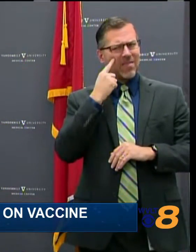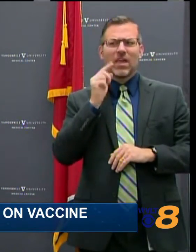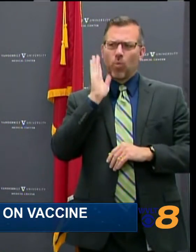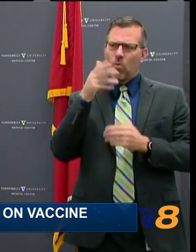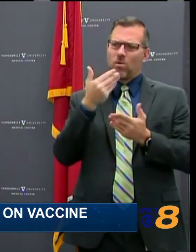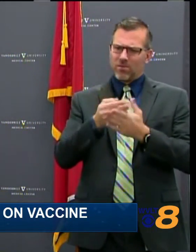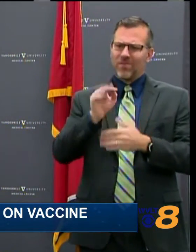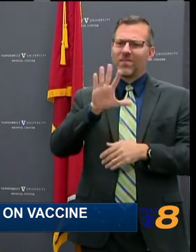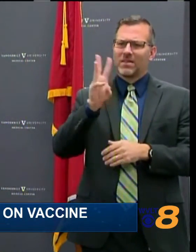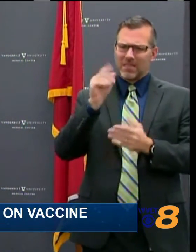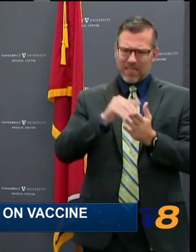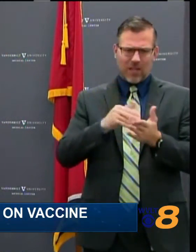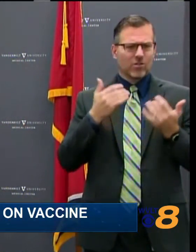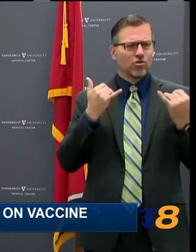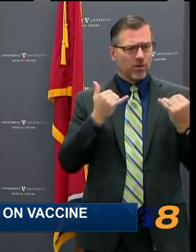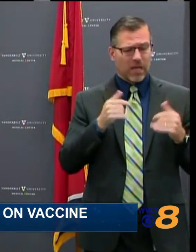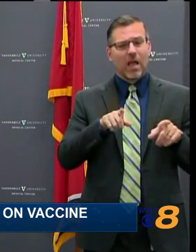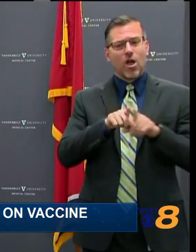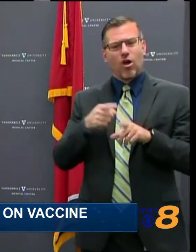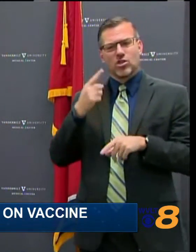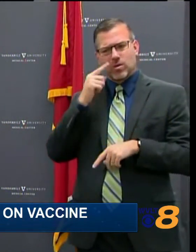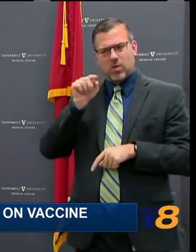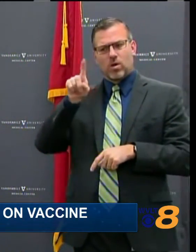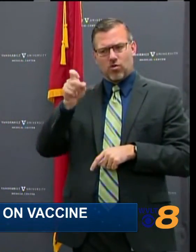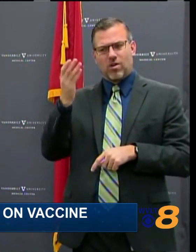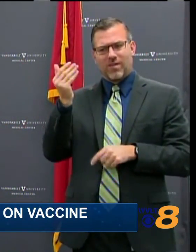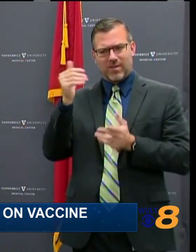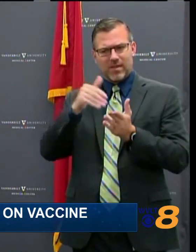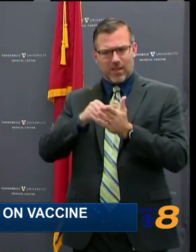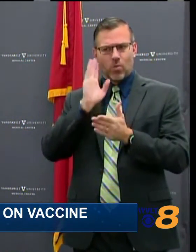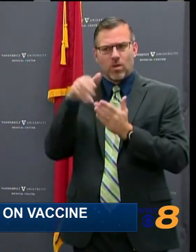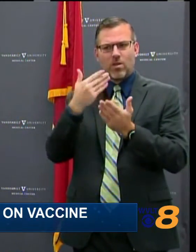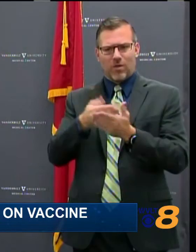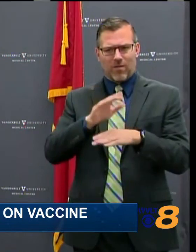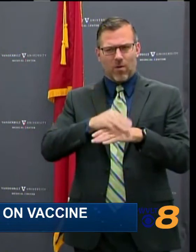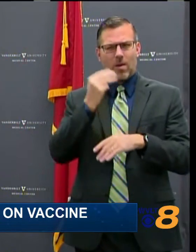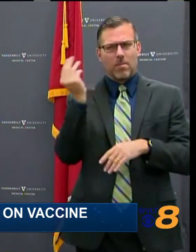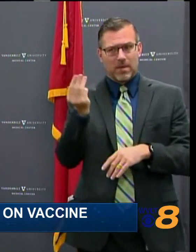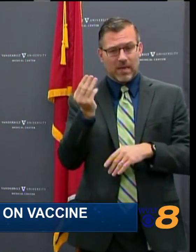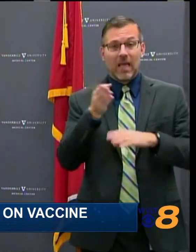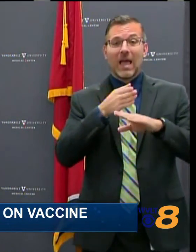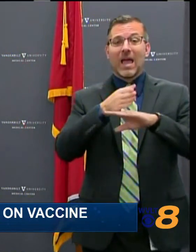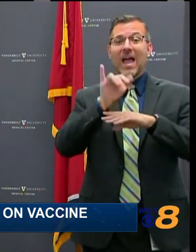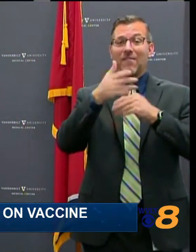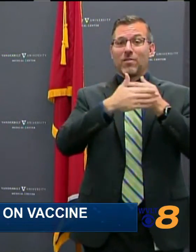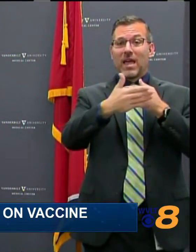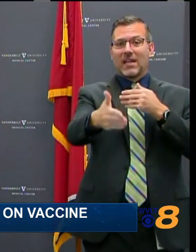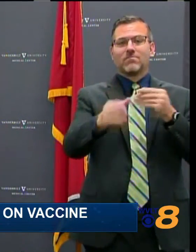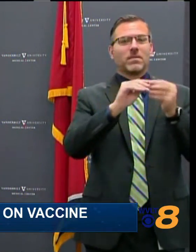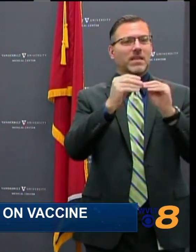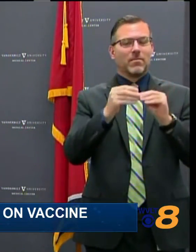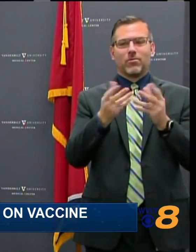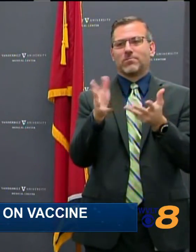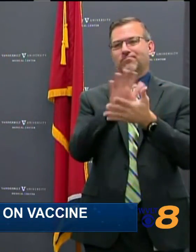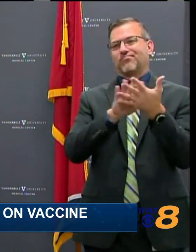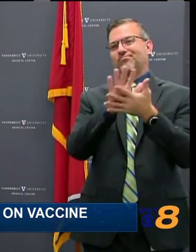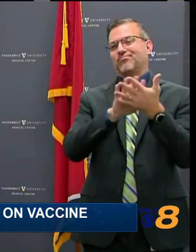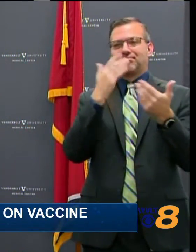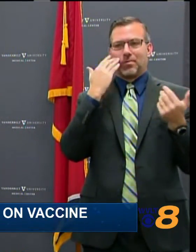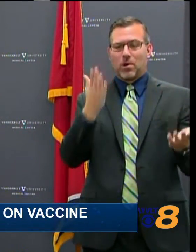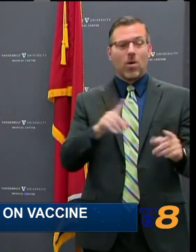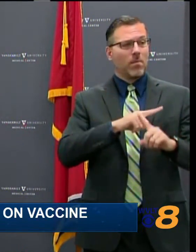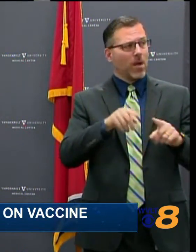56,000 today, as I am with the 115 that begins on Monday with the Moderna. After that, the numbers are a little bit softer, but there's a system